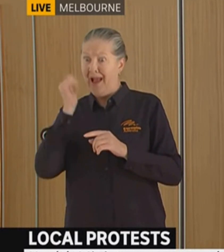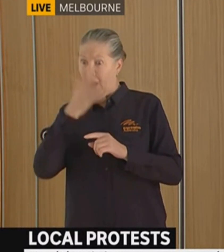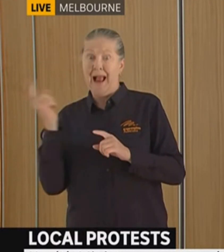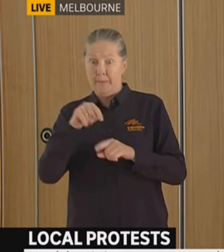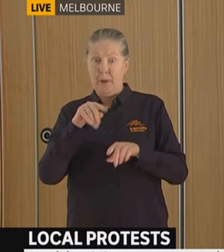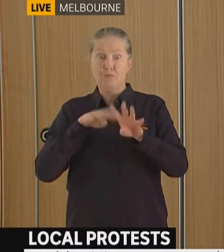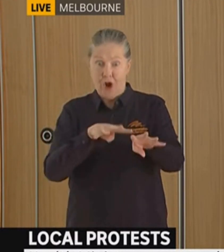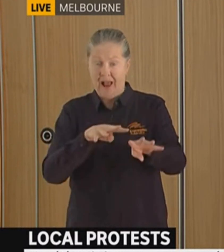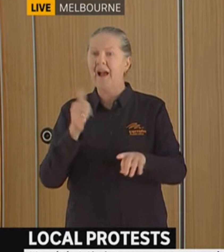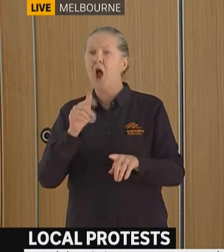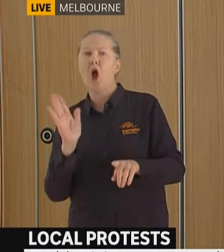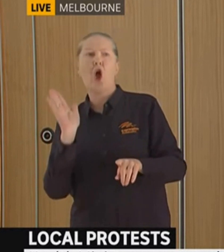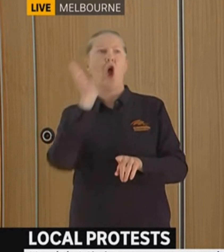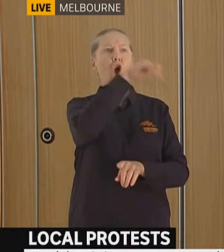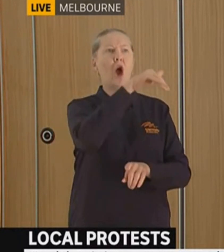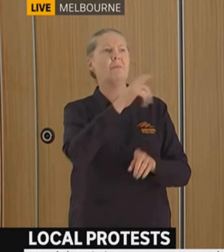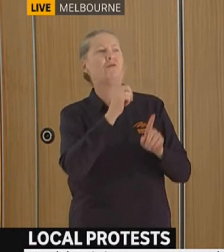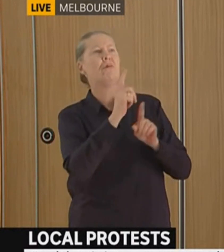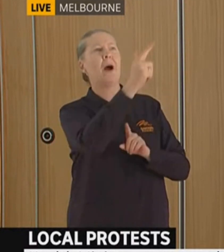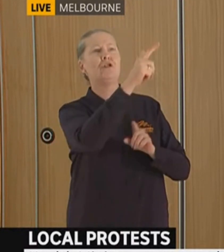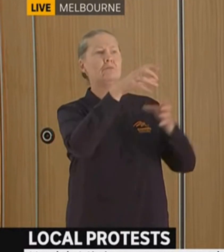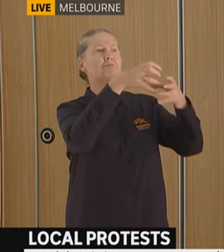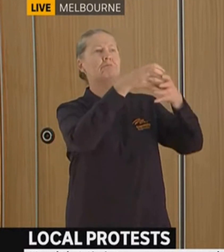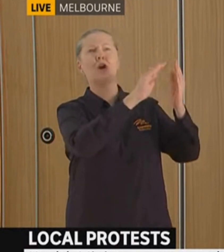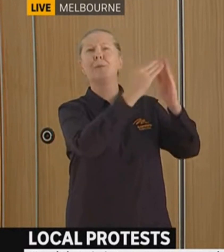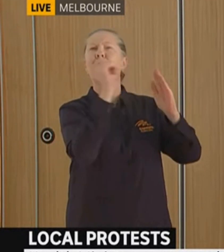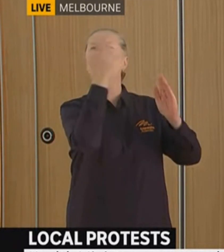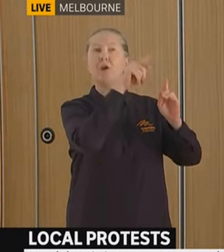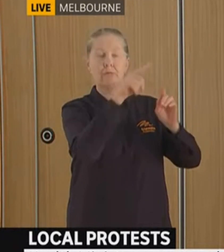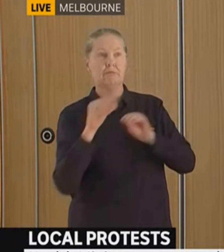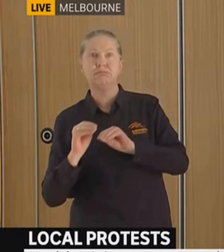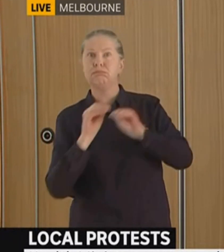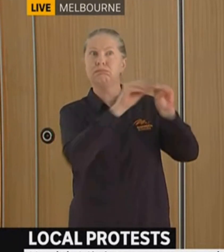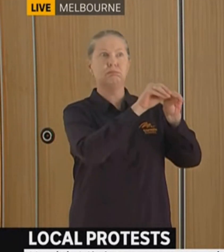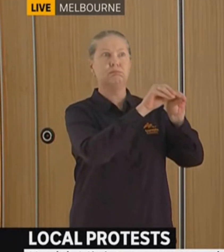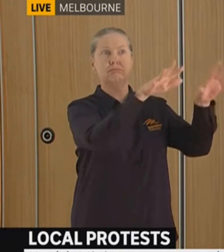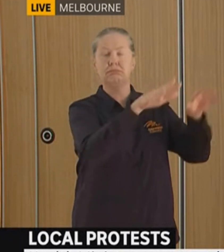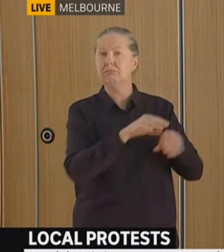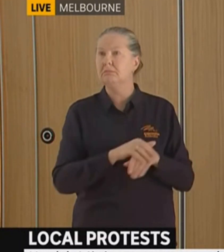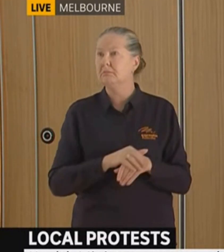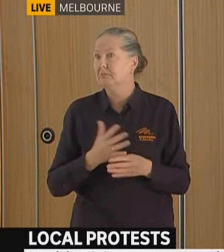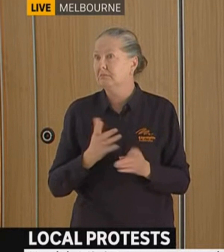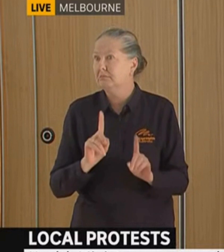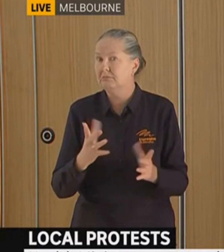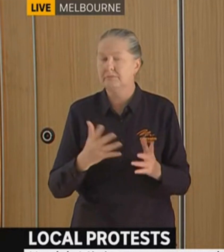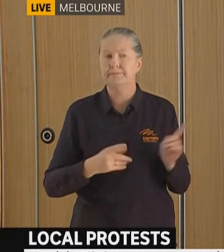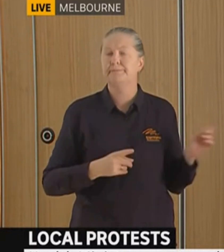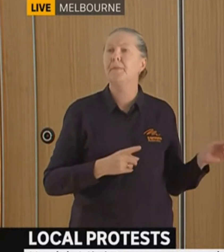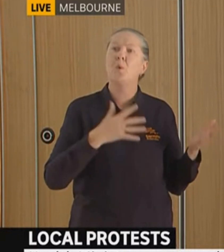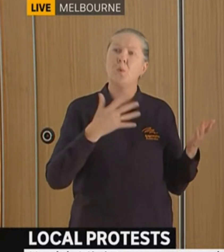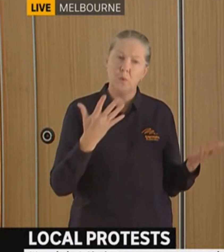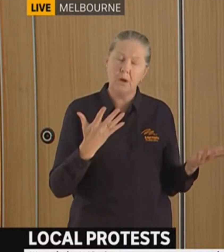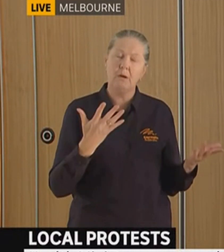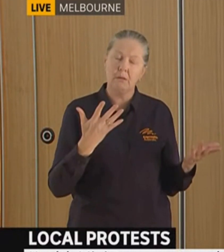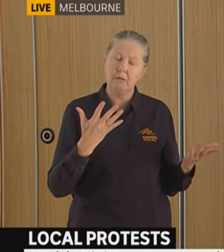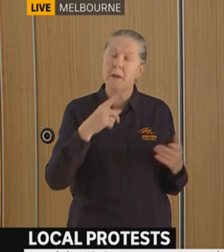spreading that way? Sure. Look, we know that Indigenous Australians, as a general principle, have